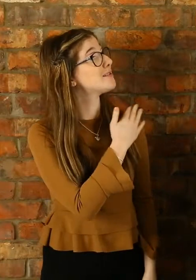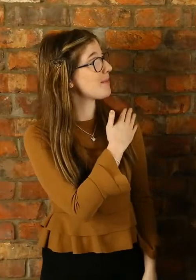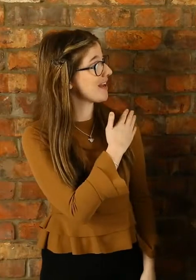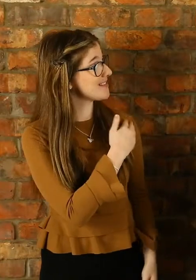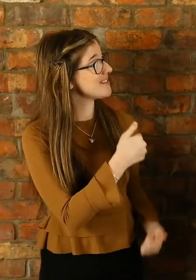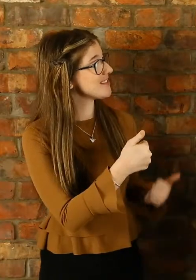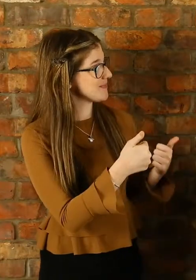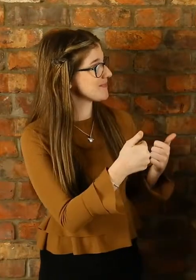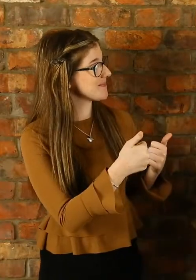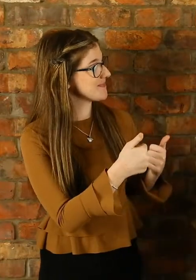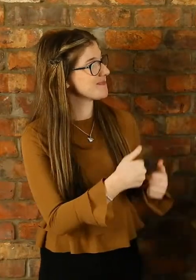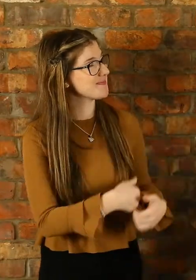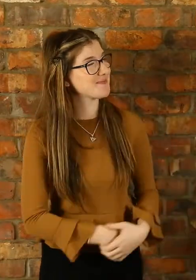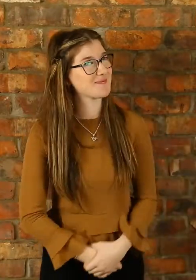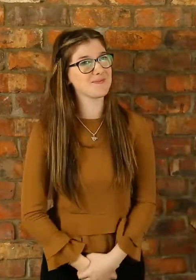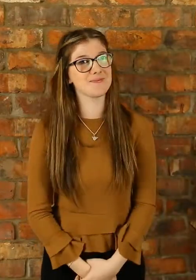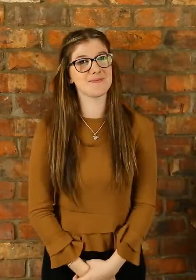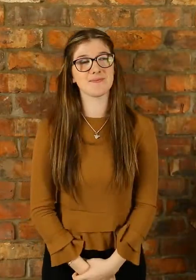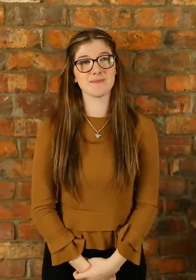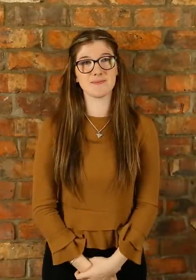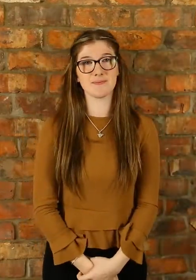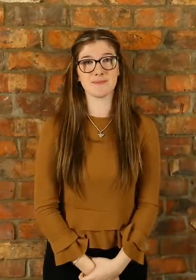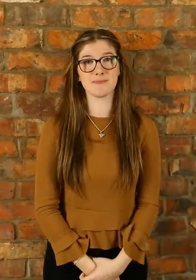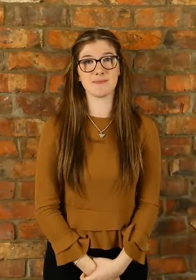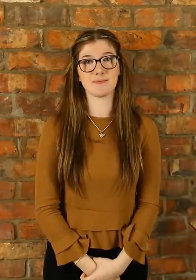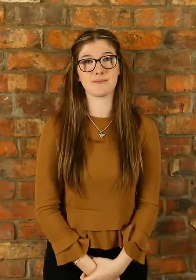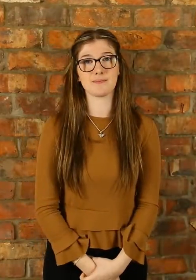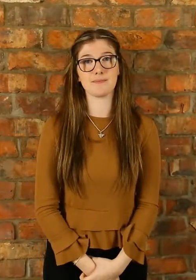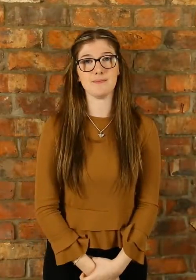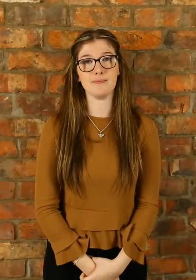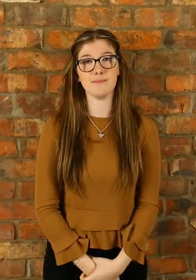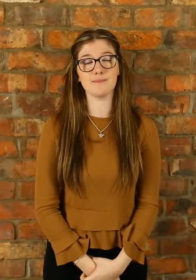The first one is to tap them on the shoulder.